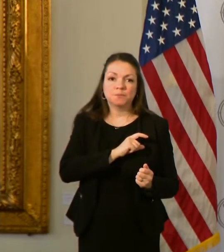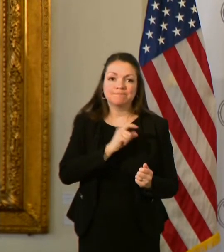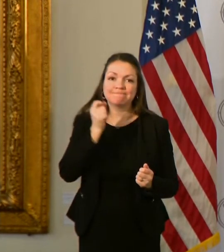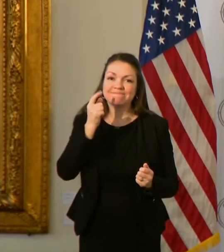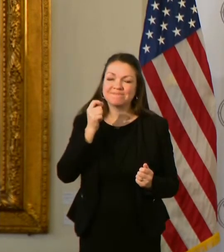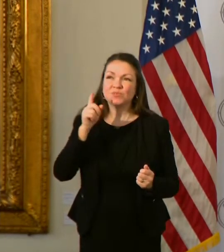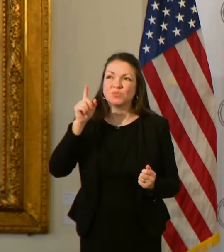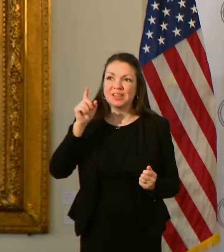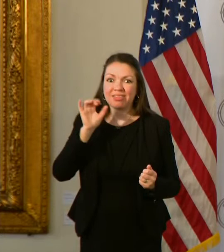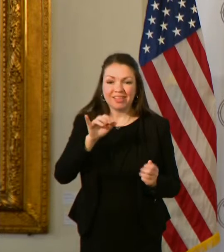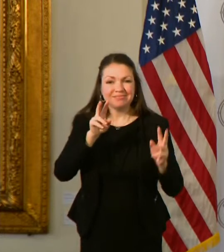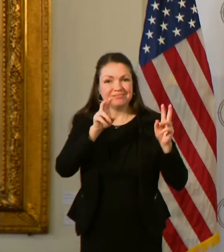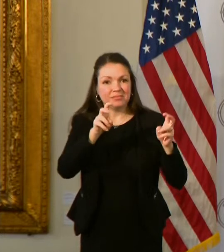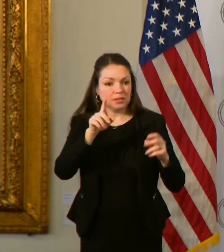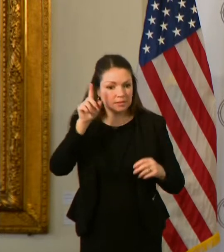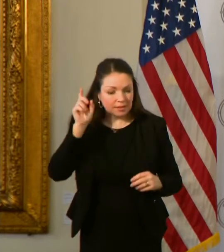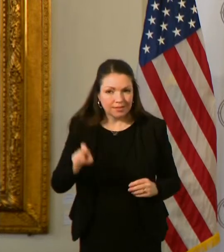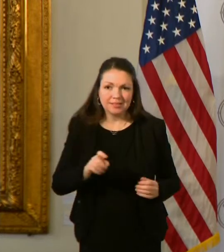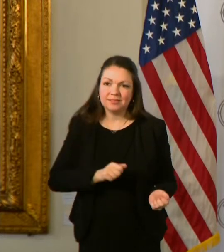to address that.